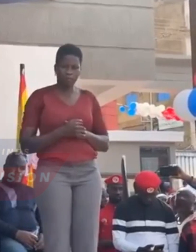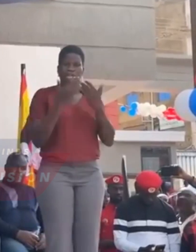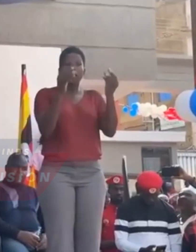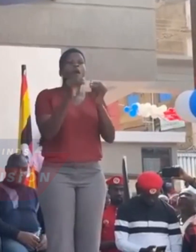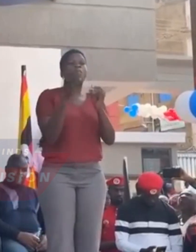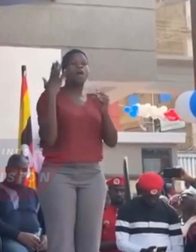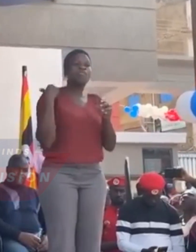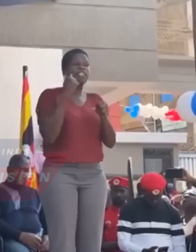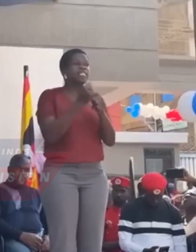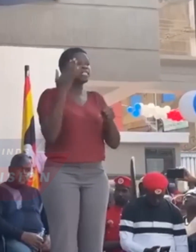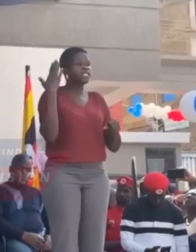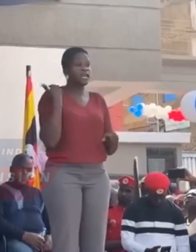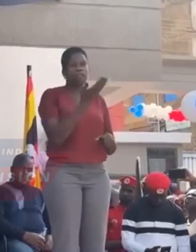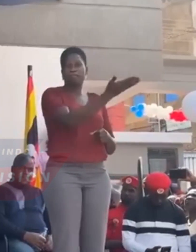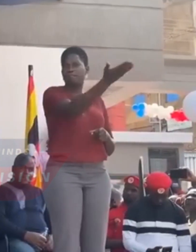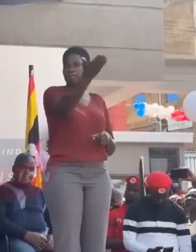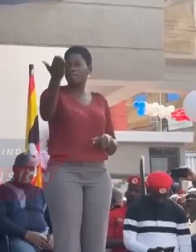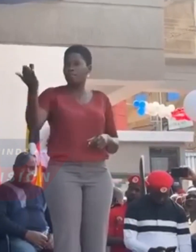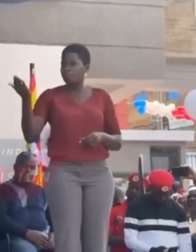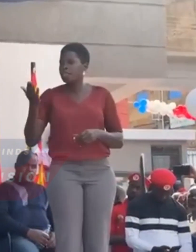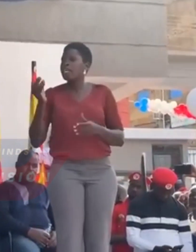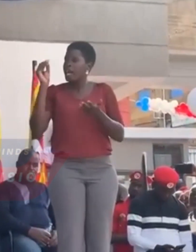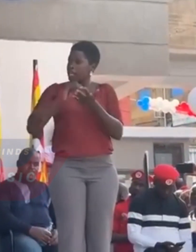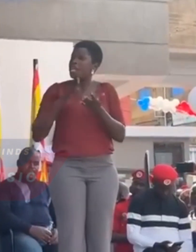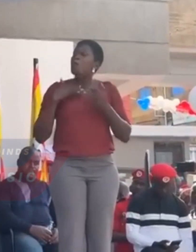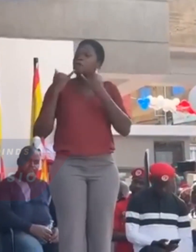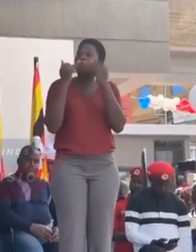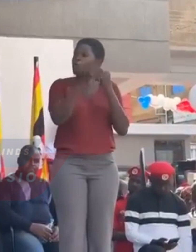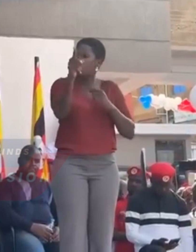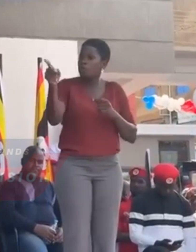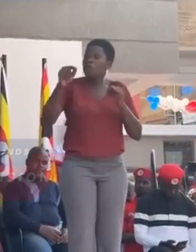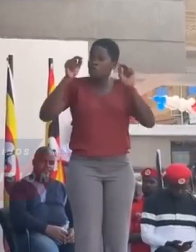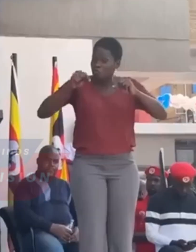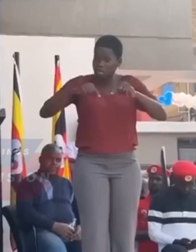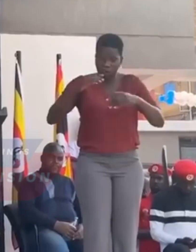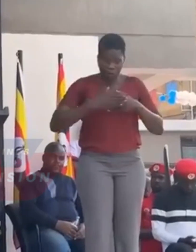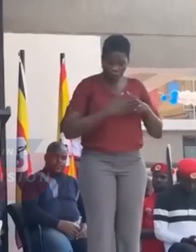So, brothers and sisters, again, I want you to know that what we are opening today,